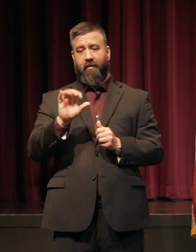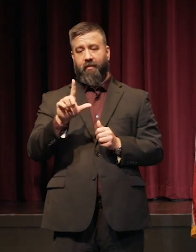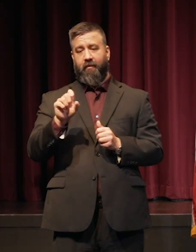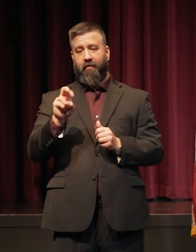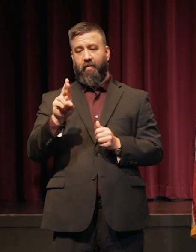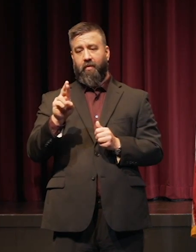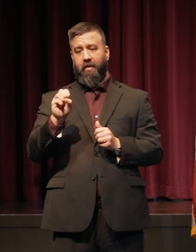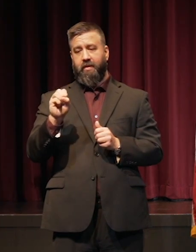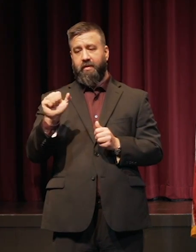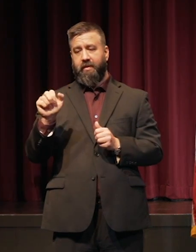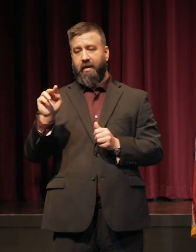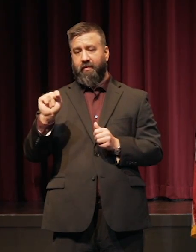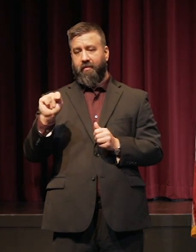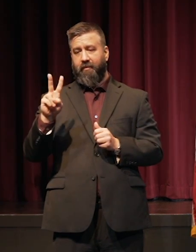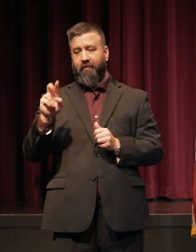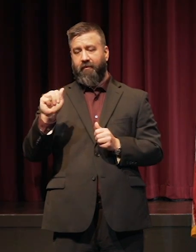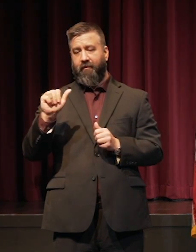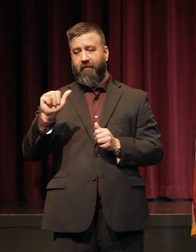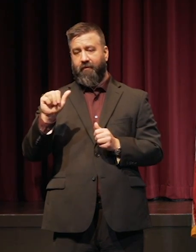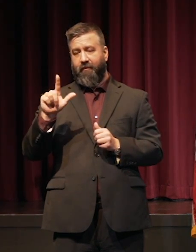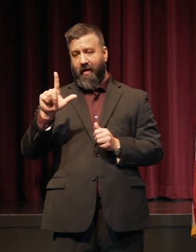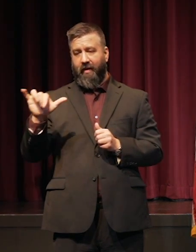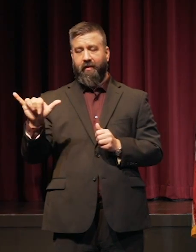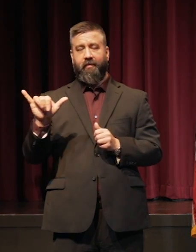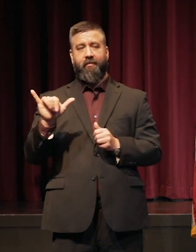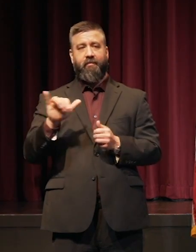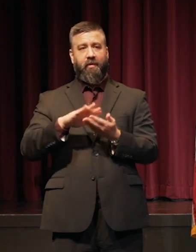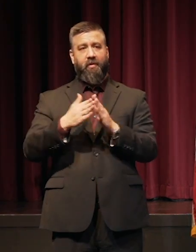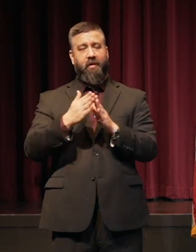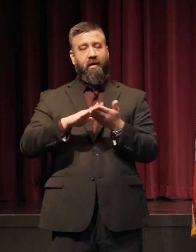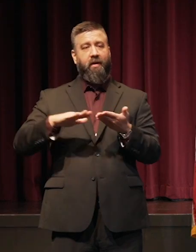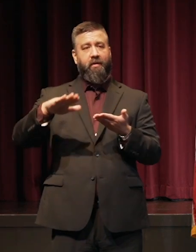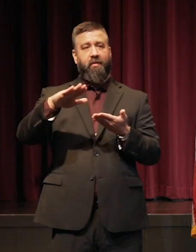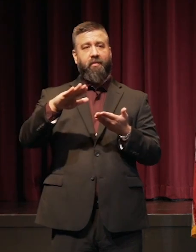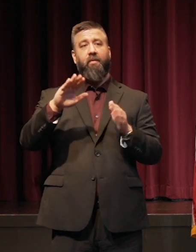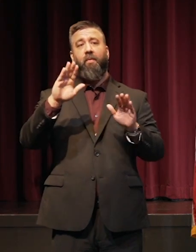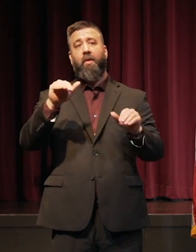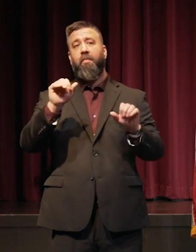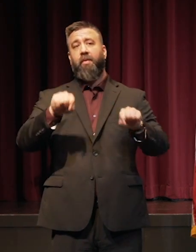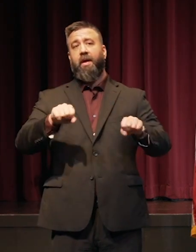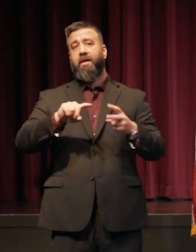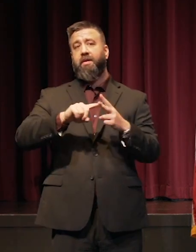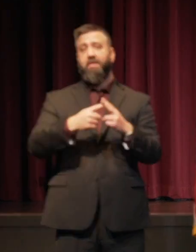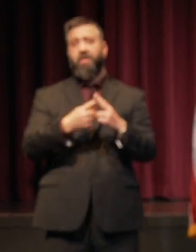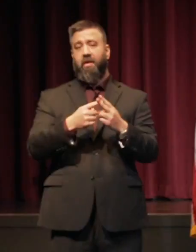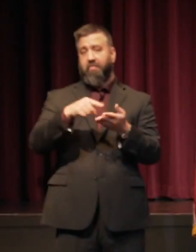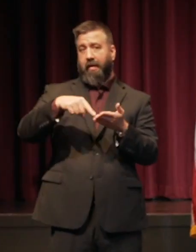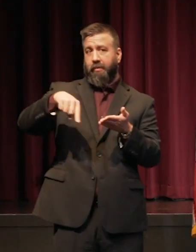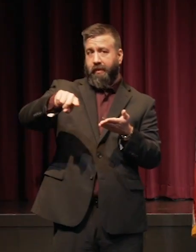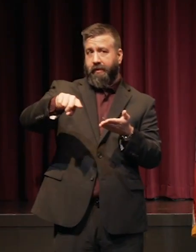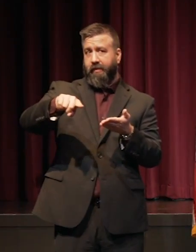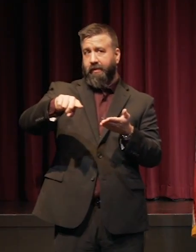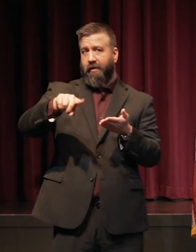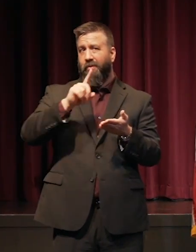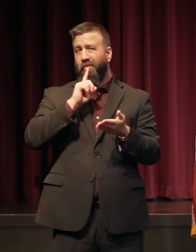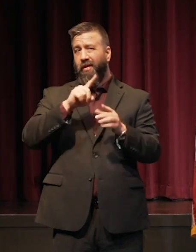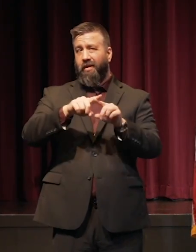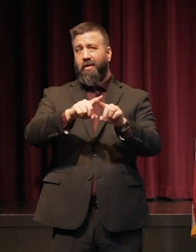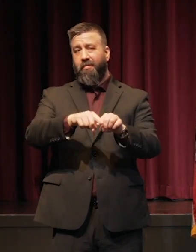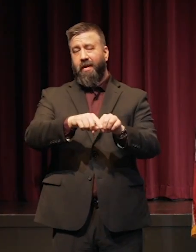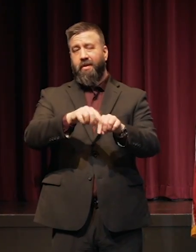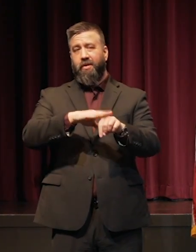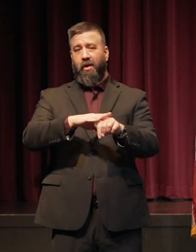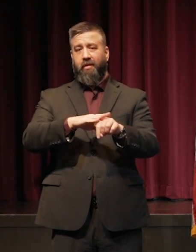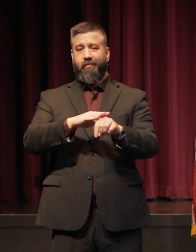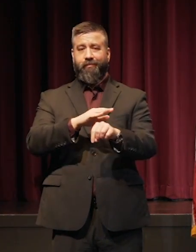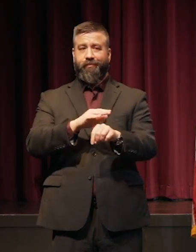Community College. And we hope that we'll be able to begin those vaccinations by next week. It depends on our